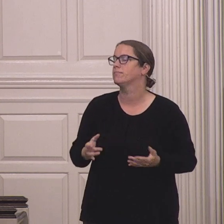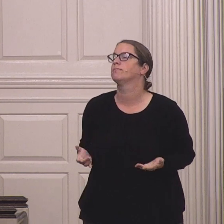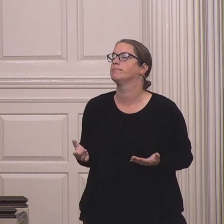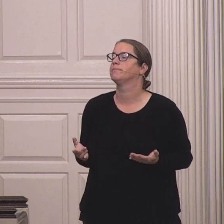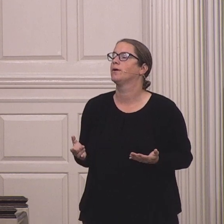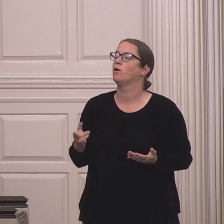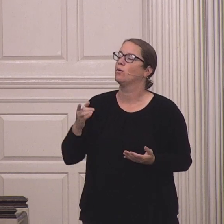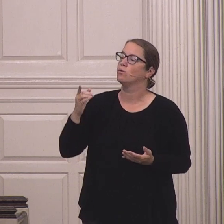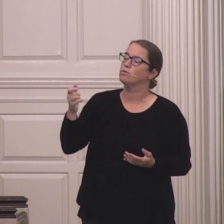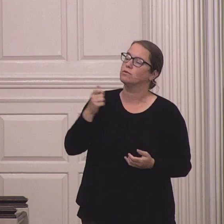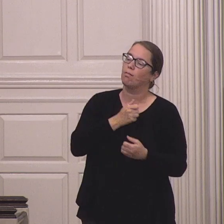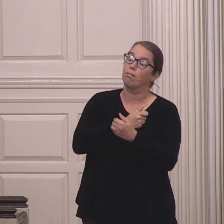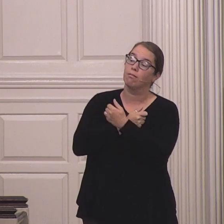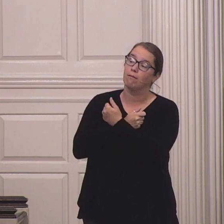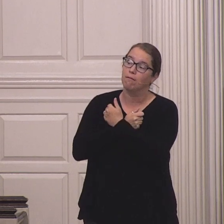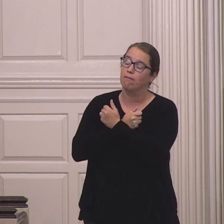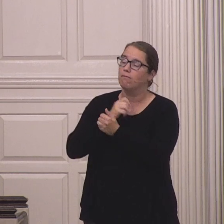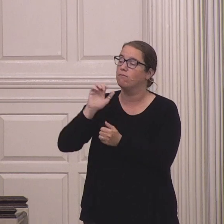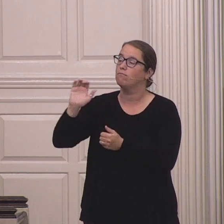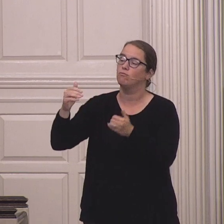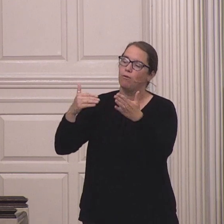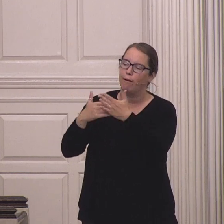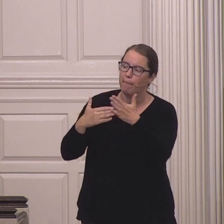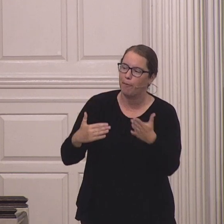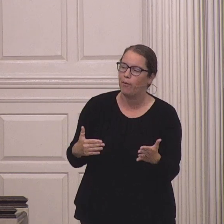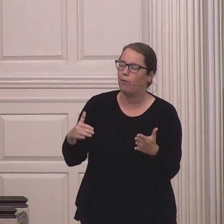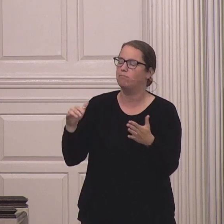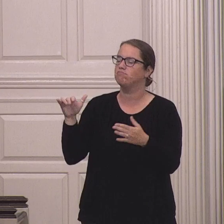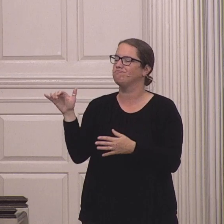You shall love your neighbor as yourself.